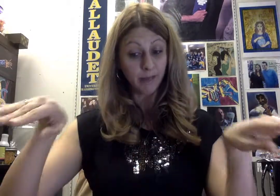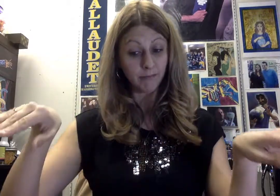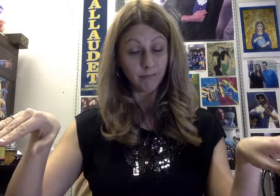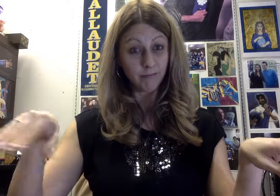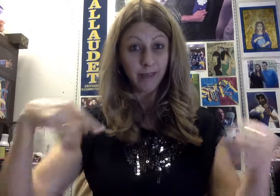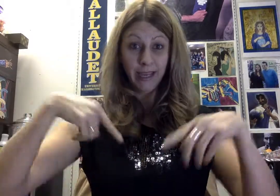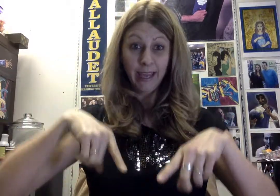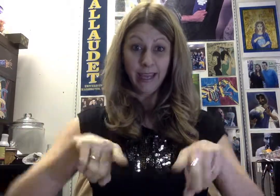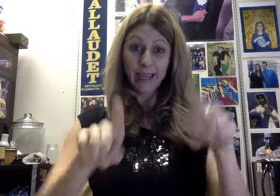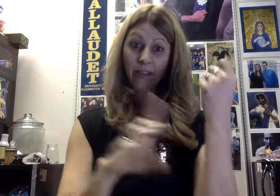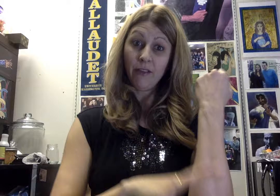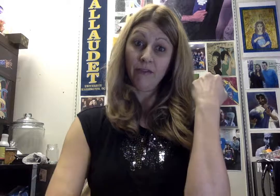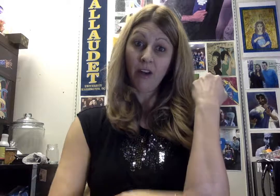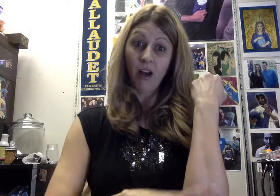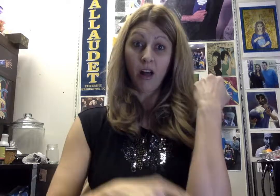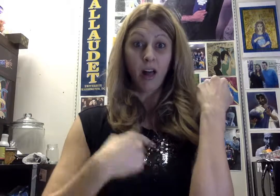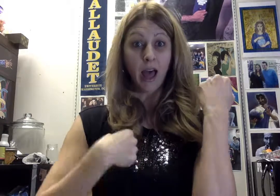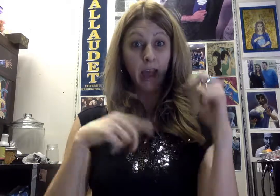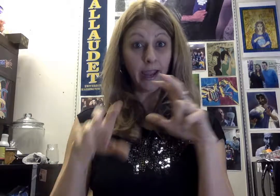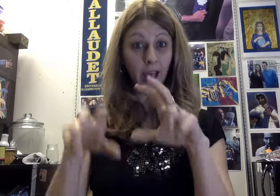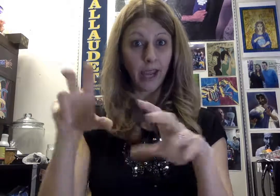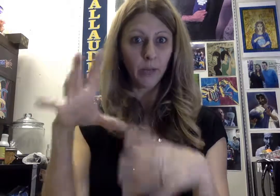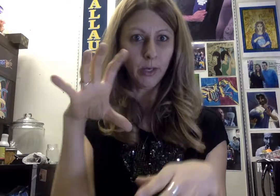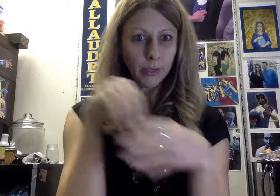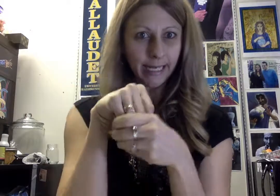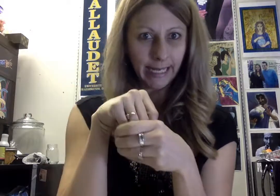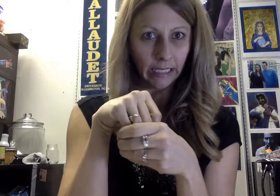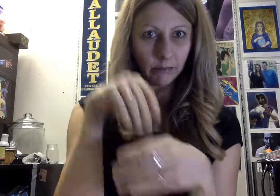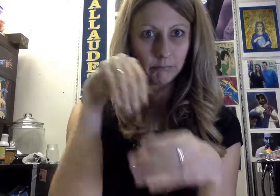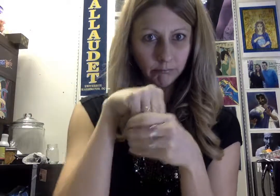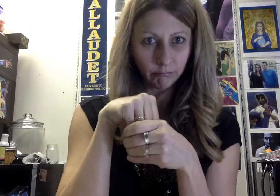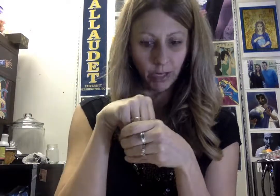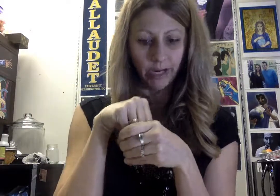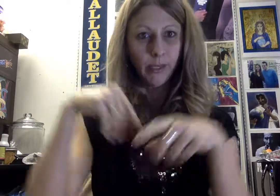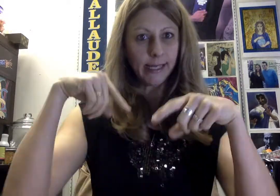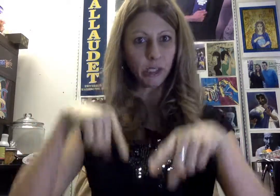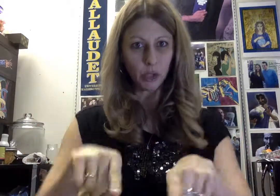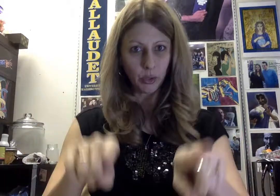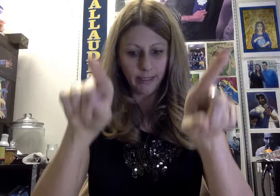swim. In the fall, I hike. We don't sign in, right? We say during.